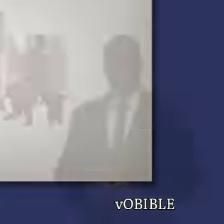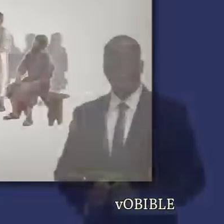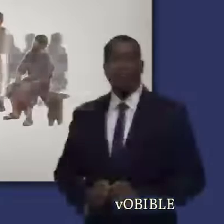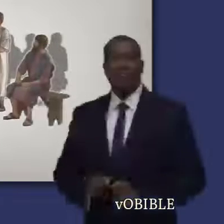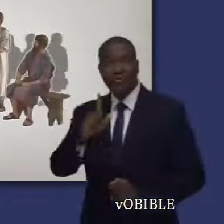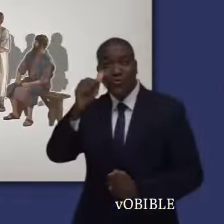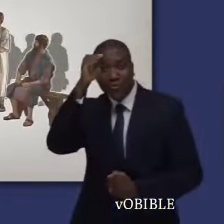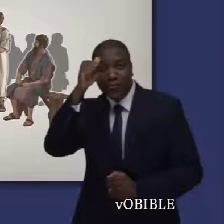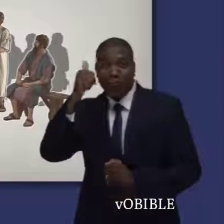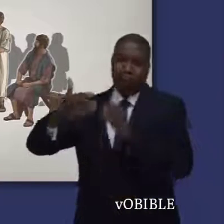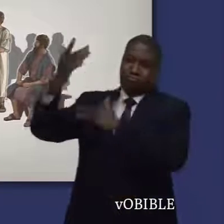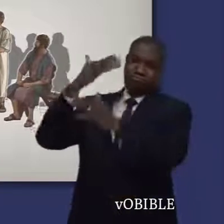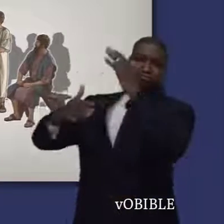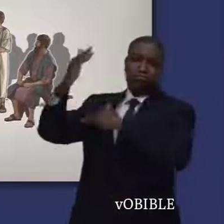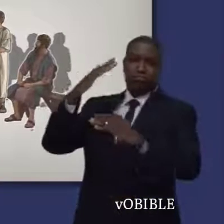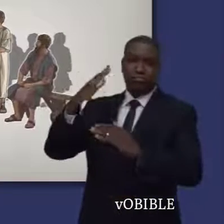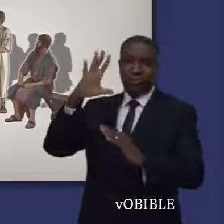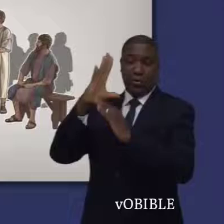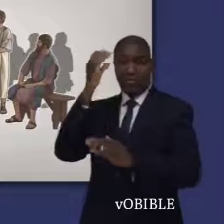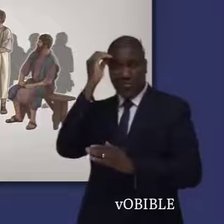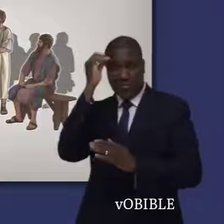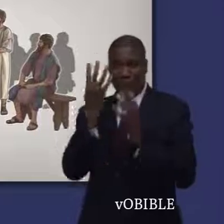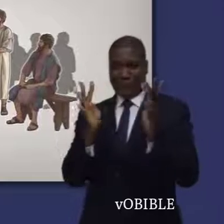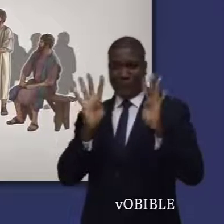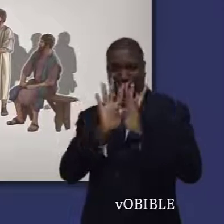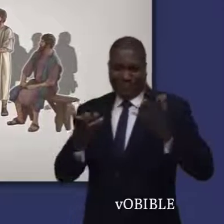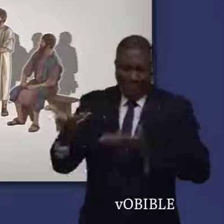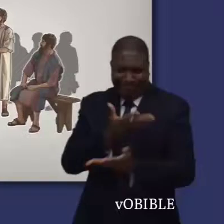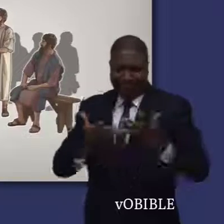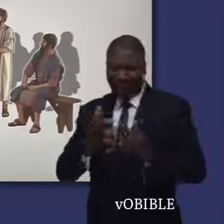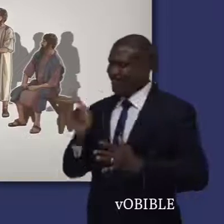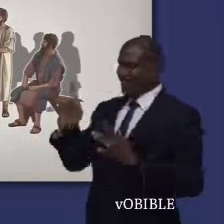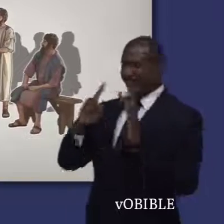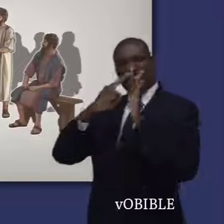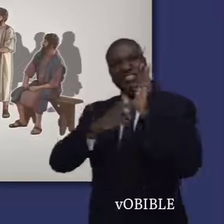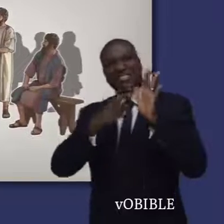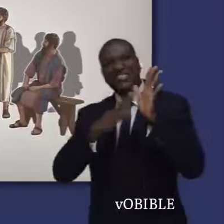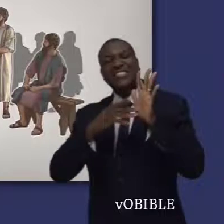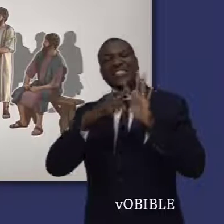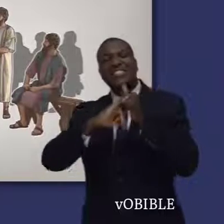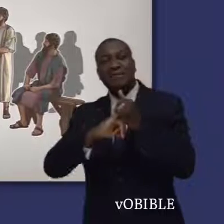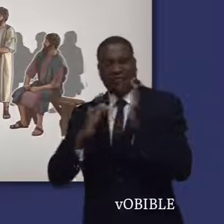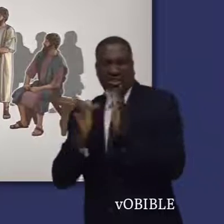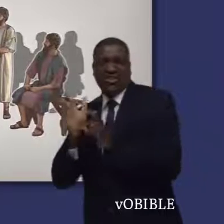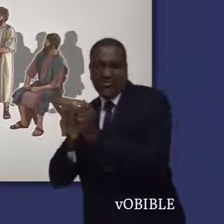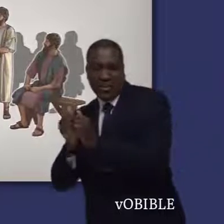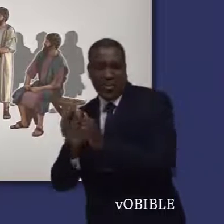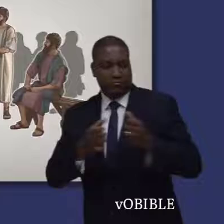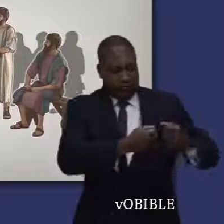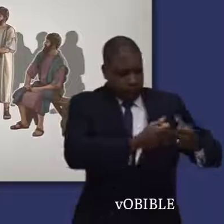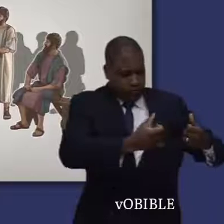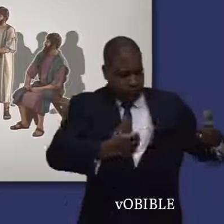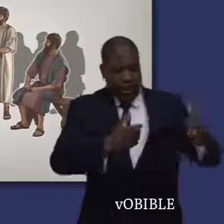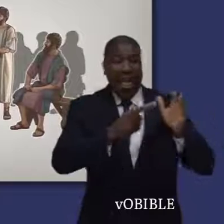Did you know? During a meeting of the first century governing body, James, Jesus' half-brother, quoted from